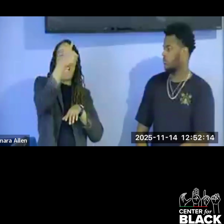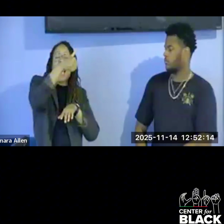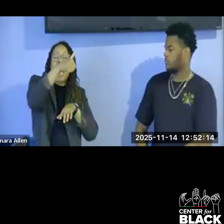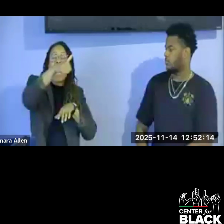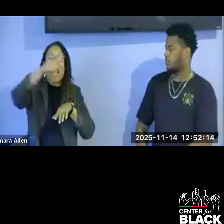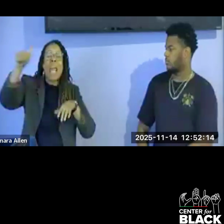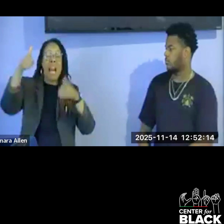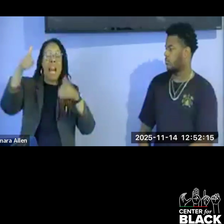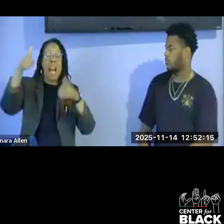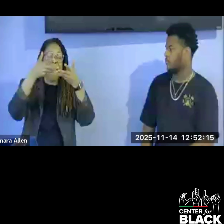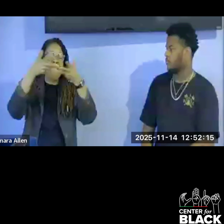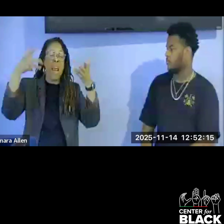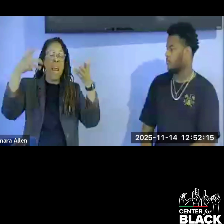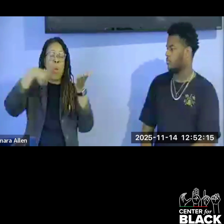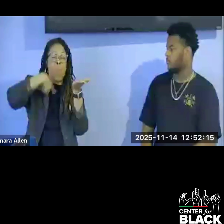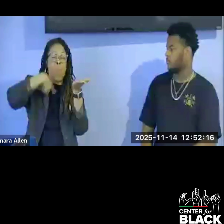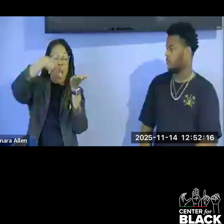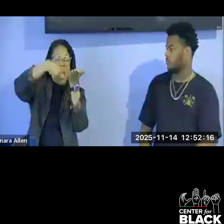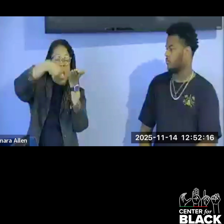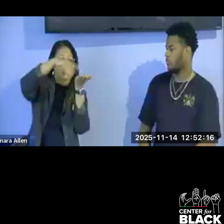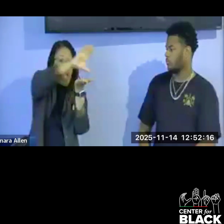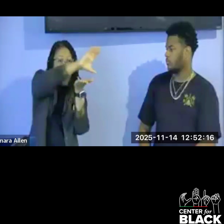That's a great question.